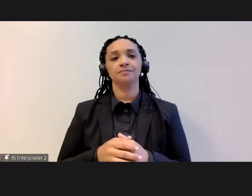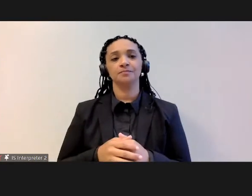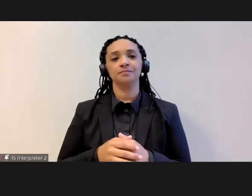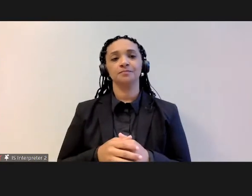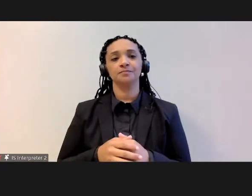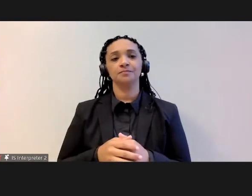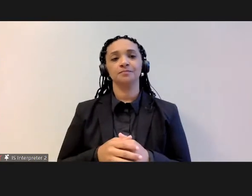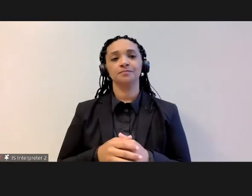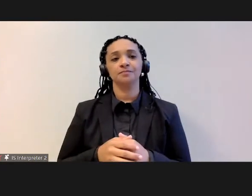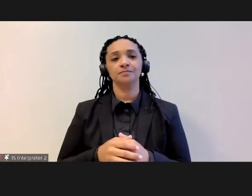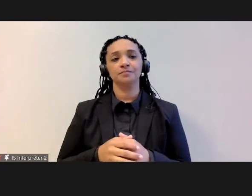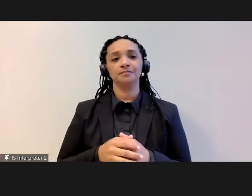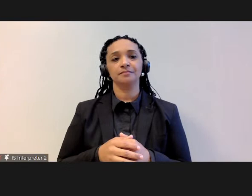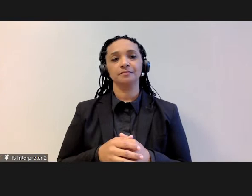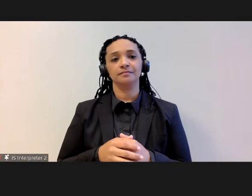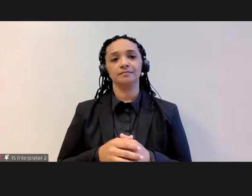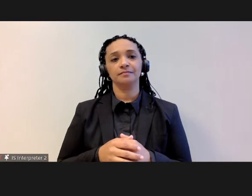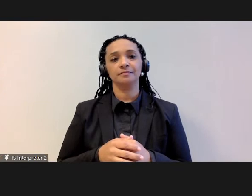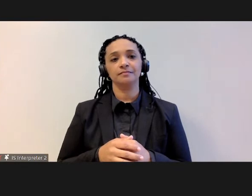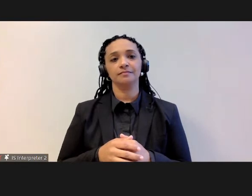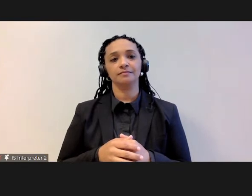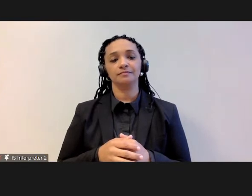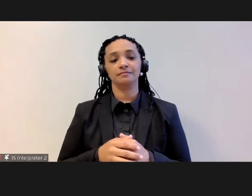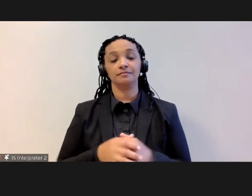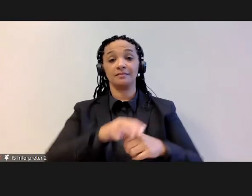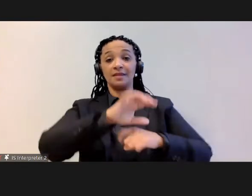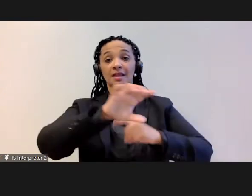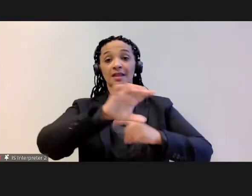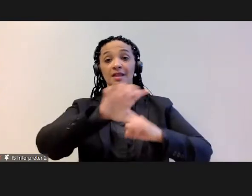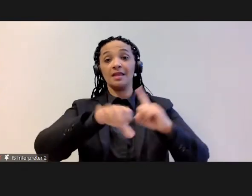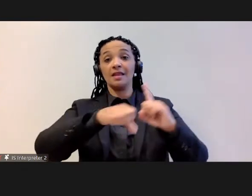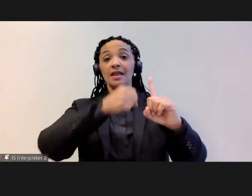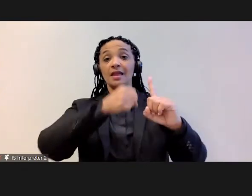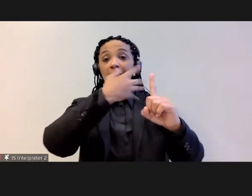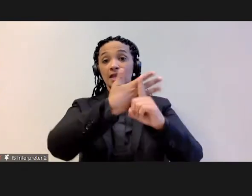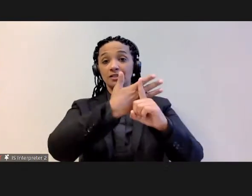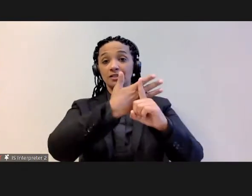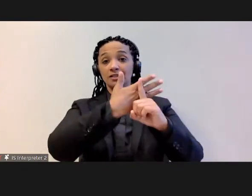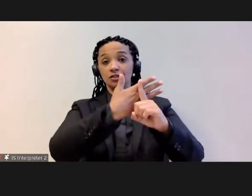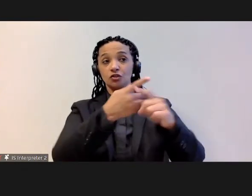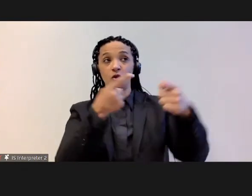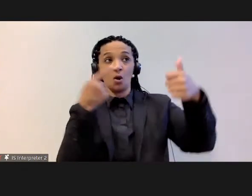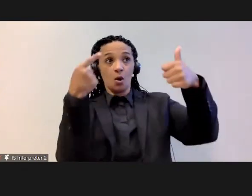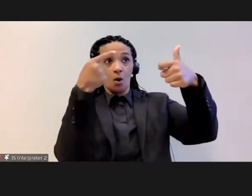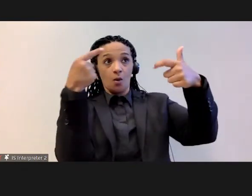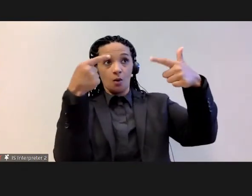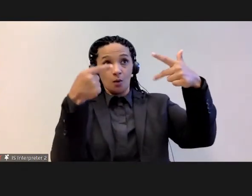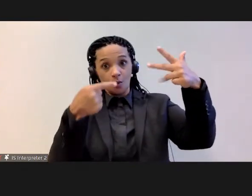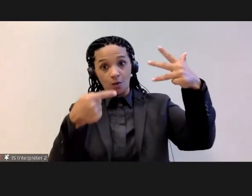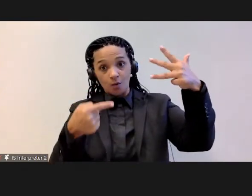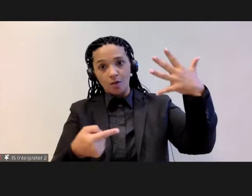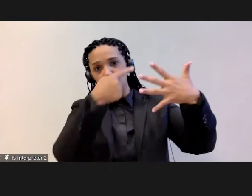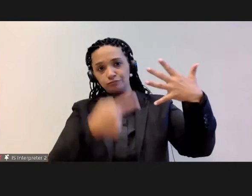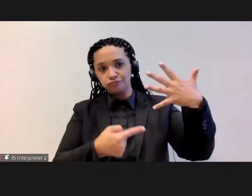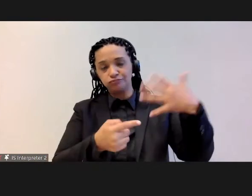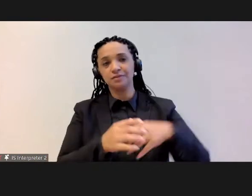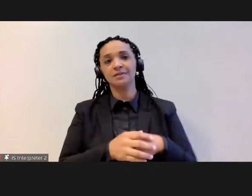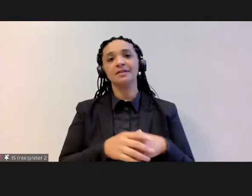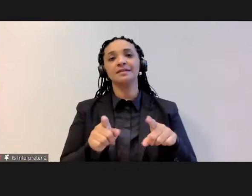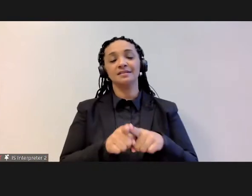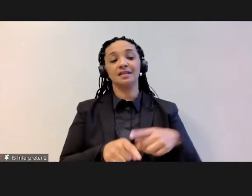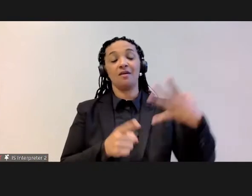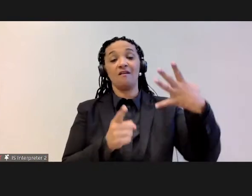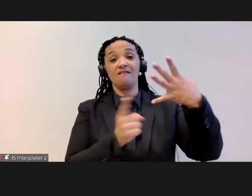some of the Sustainable Development Goals, including Goal 11, Sustainable Cities, we were not able